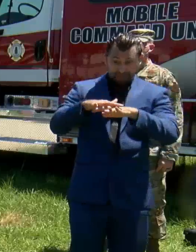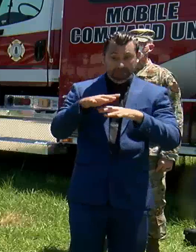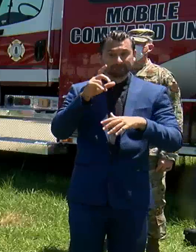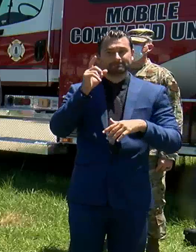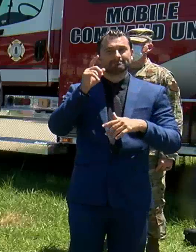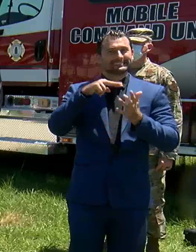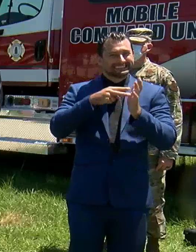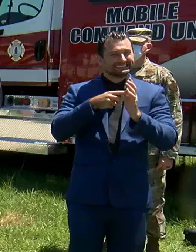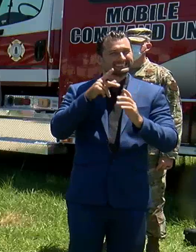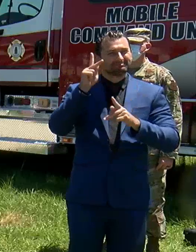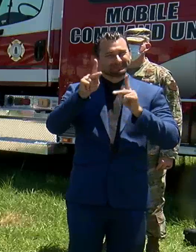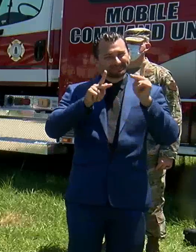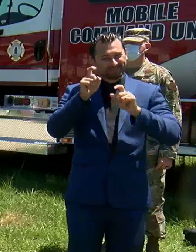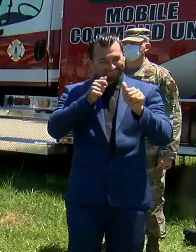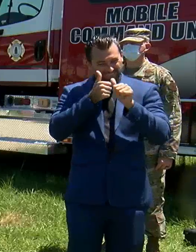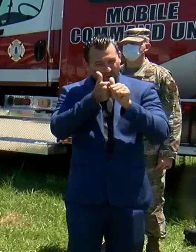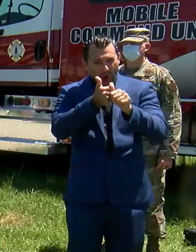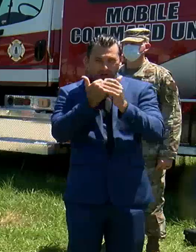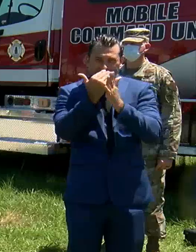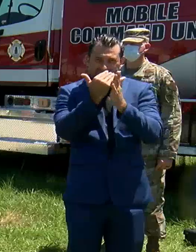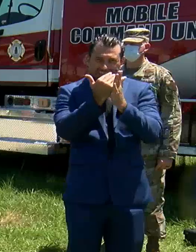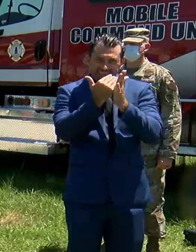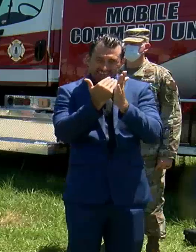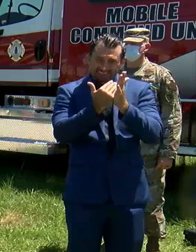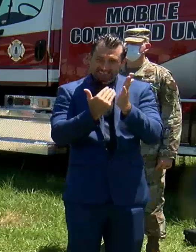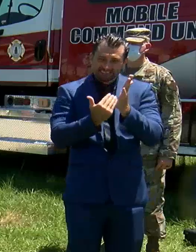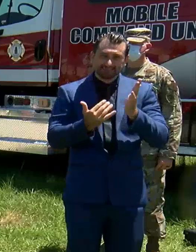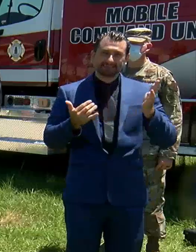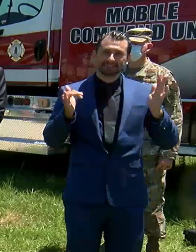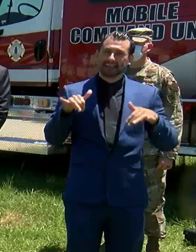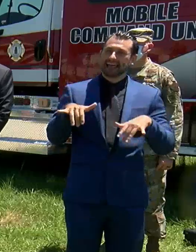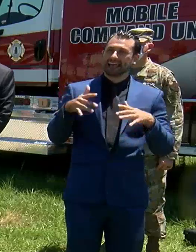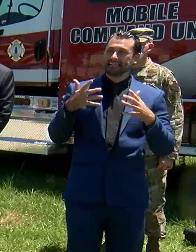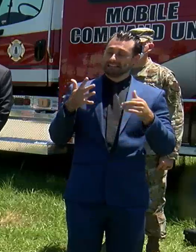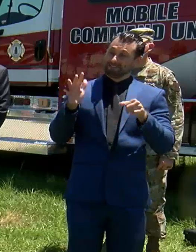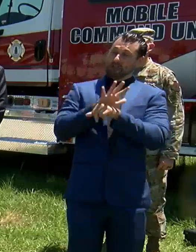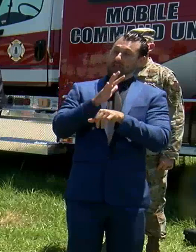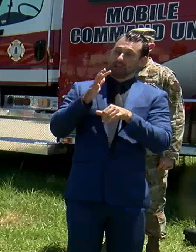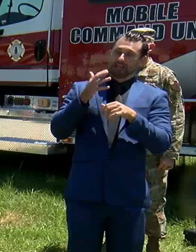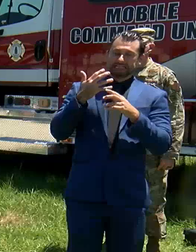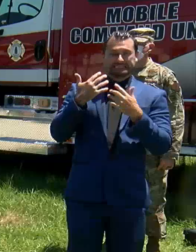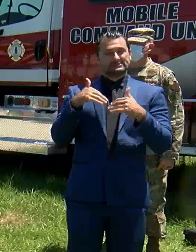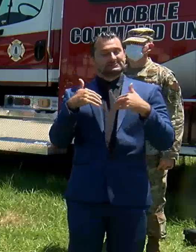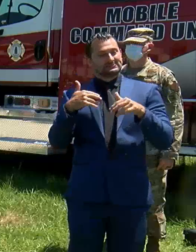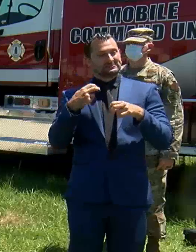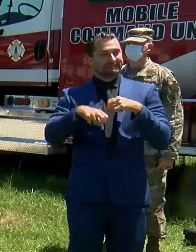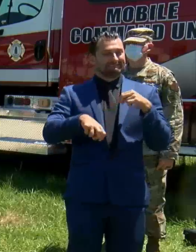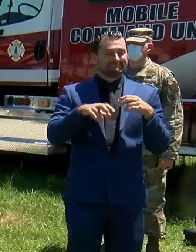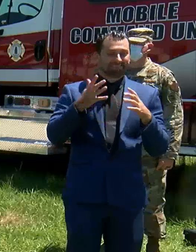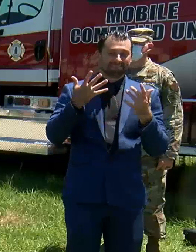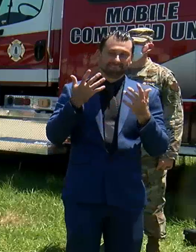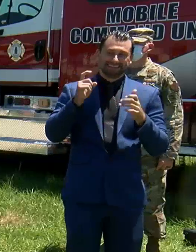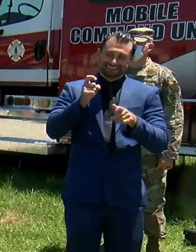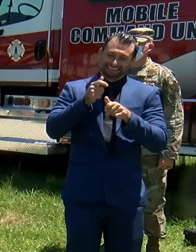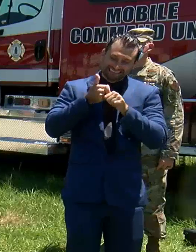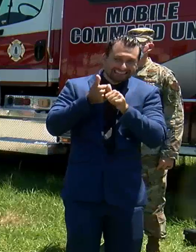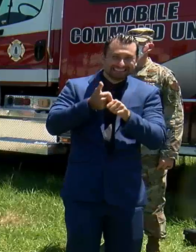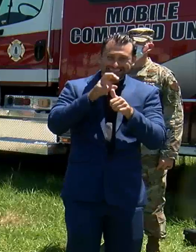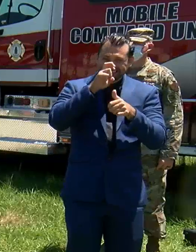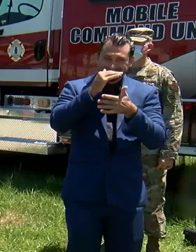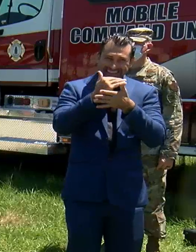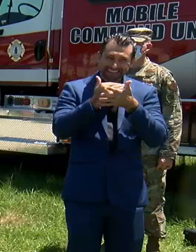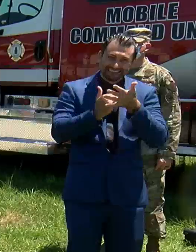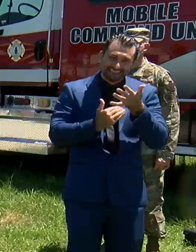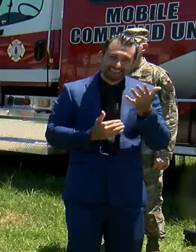But we felt that was the better way. So we may end up in phase 2 doing it, but I understand the restaurant folks who were